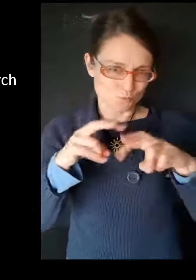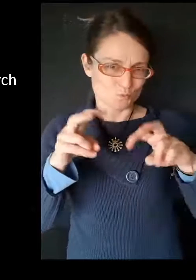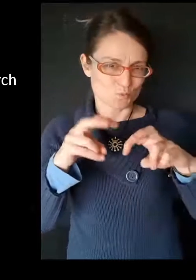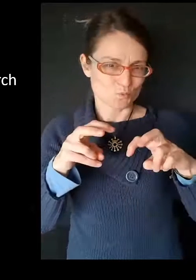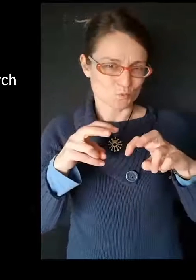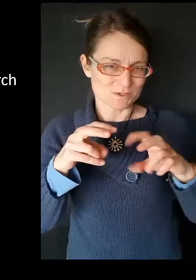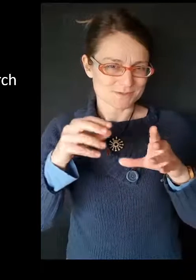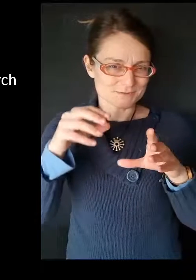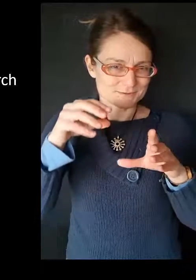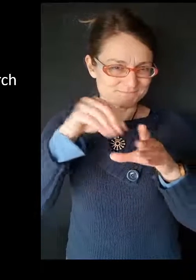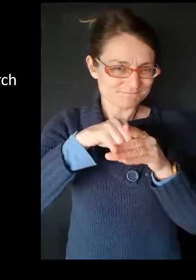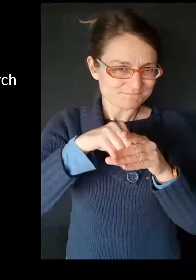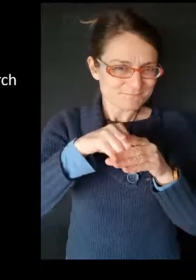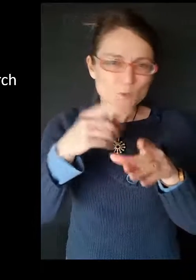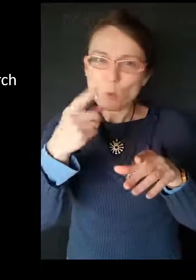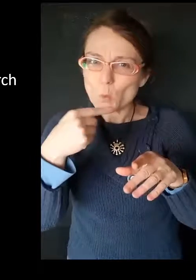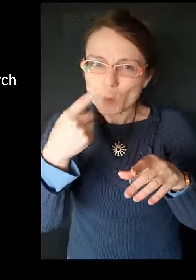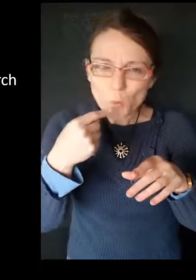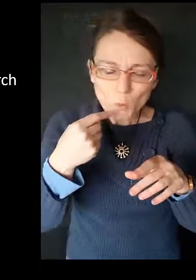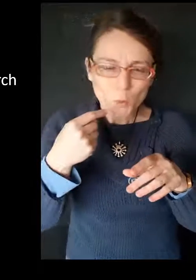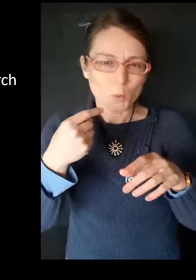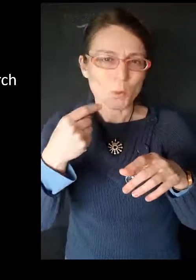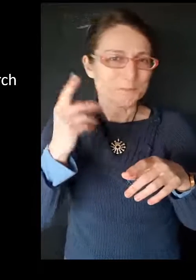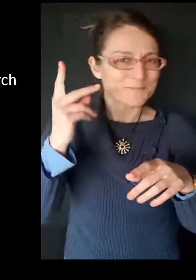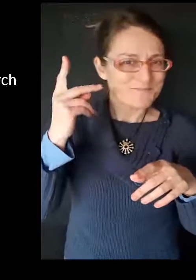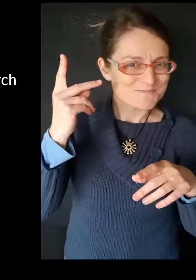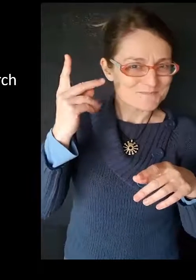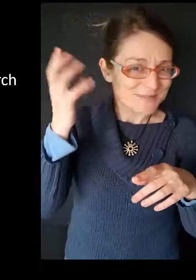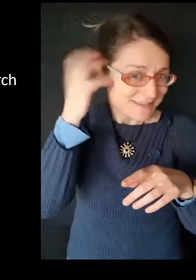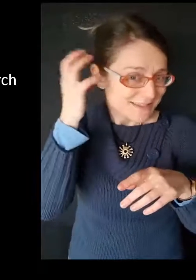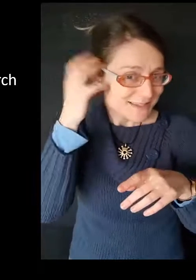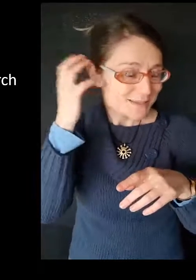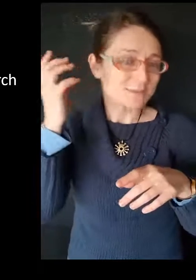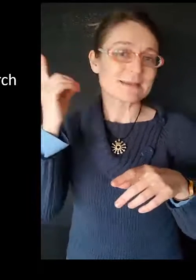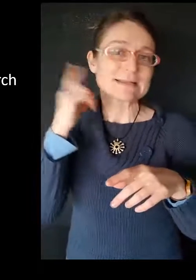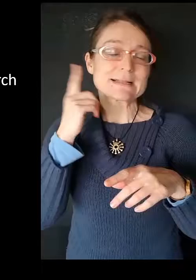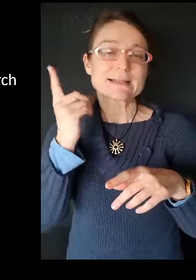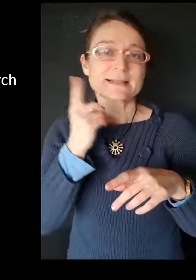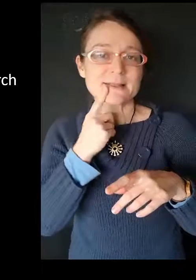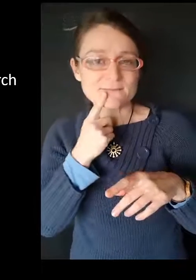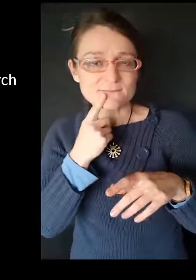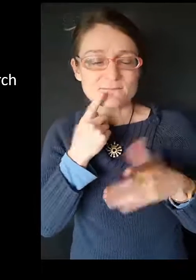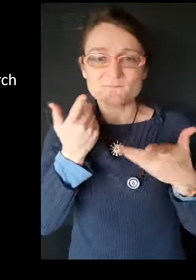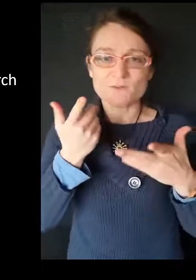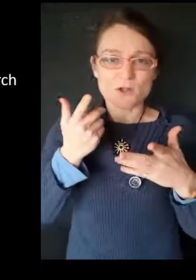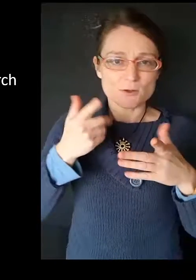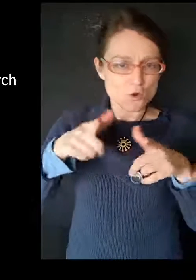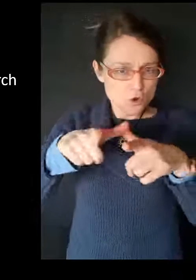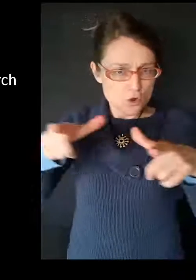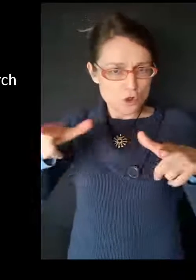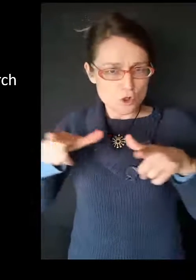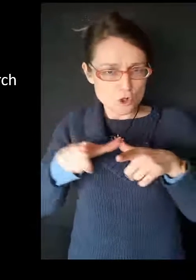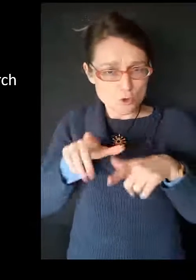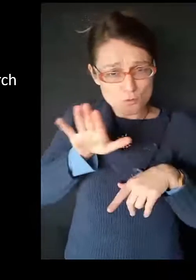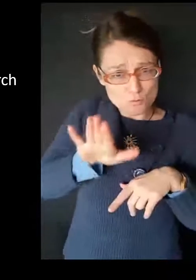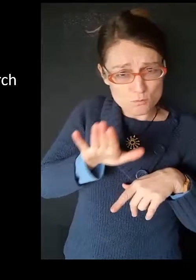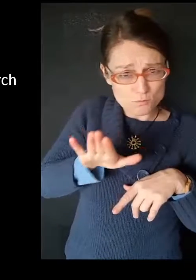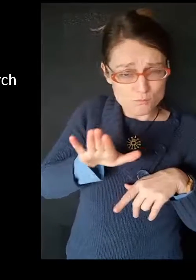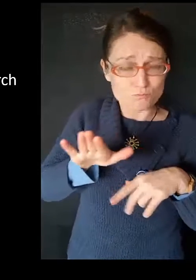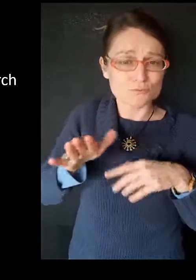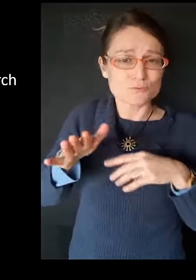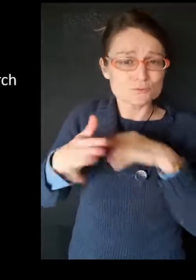one pertains the research population. So who are actually the sign language researchers? Are